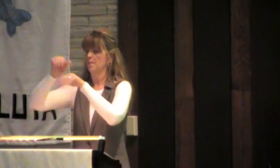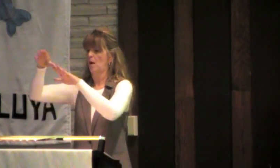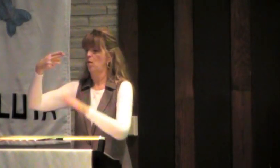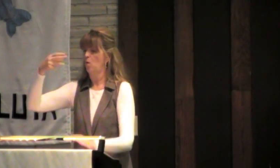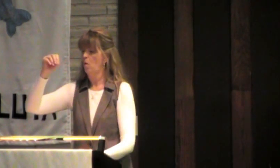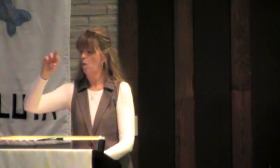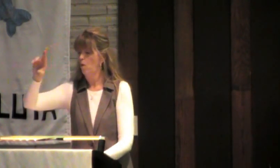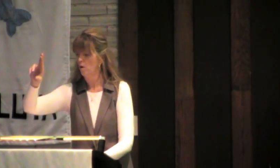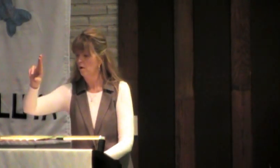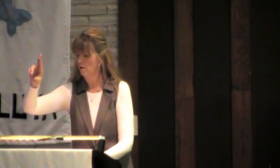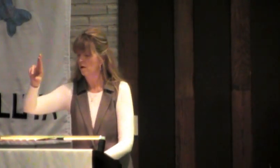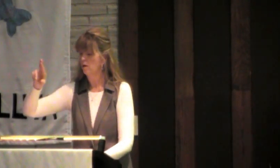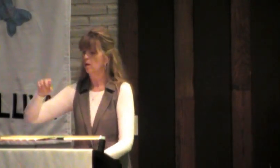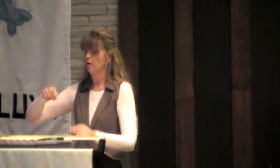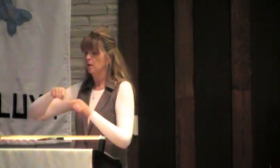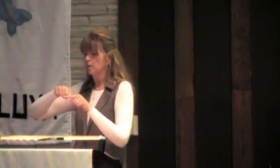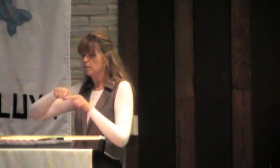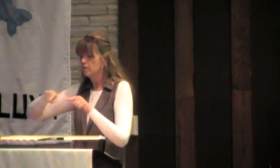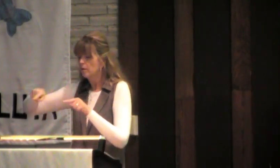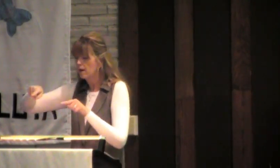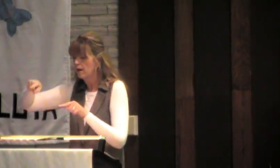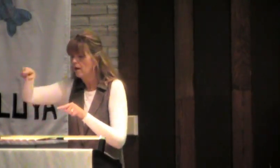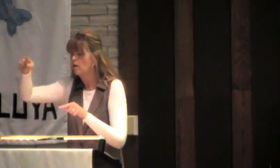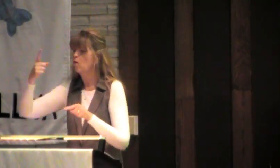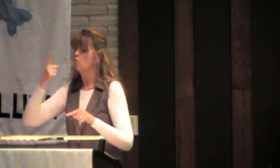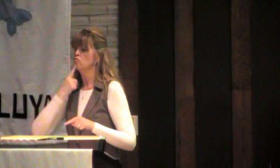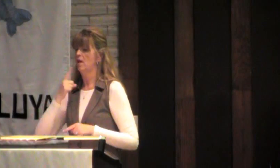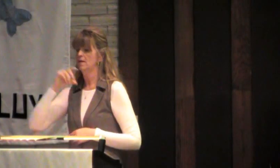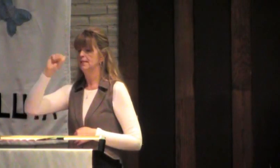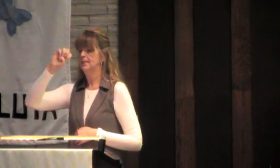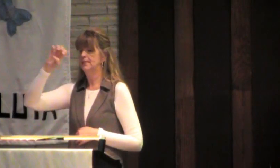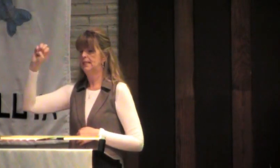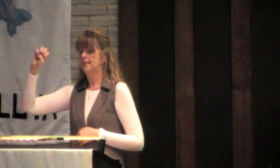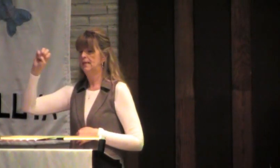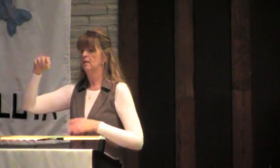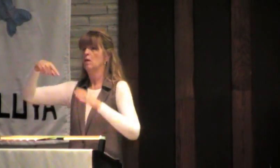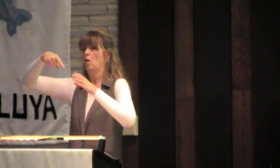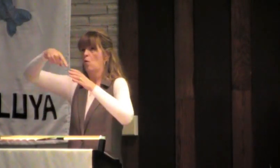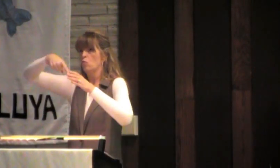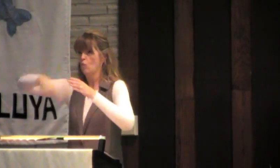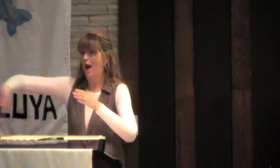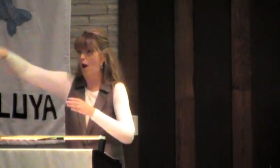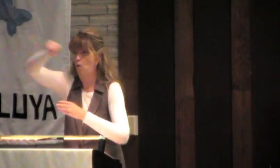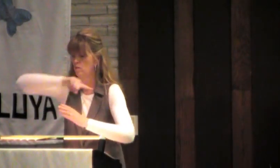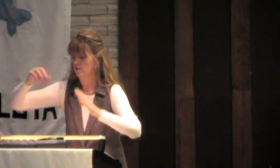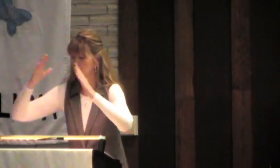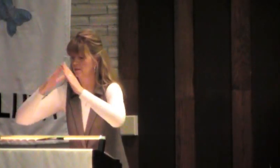from Mount Hor along the route to the Red Sea to go around Edom.